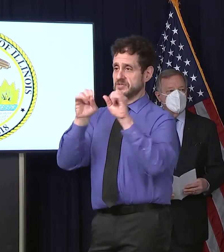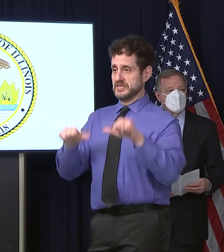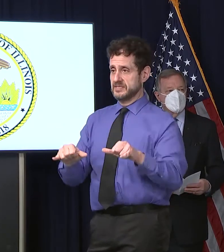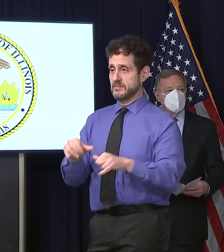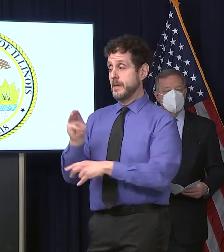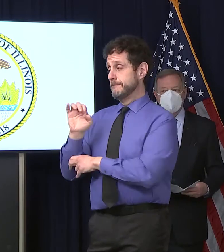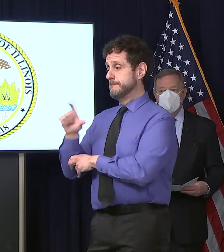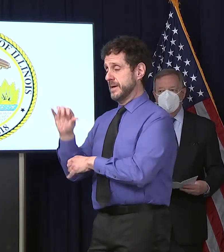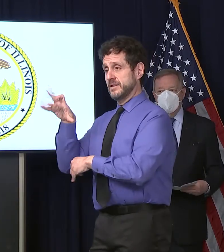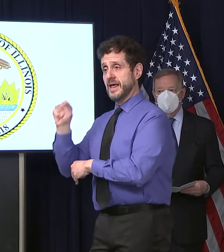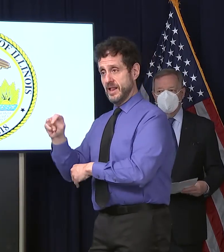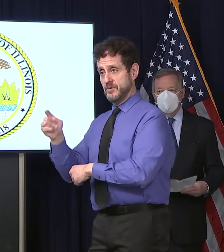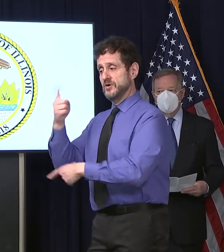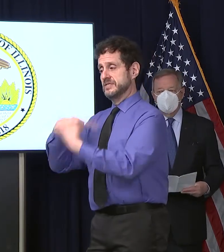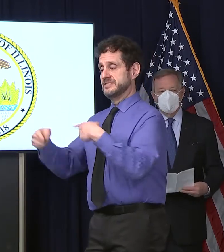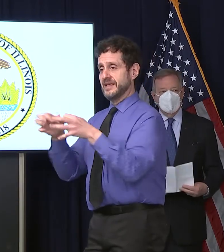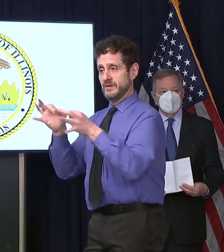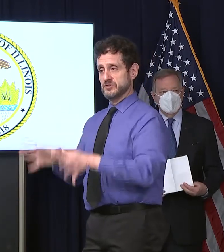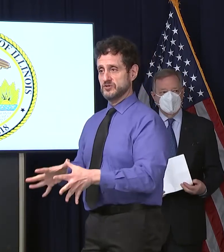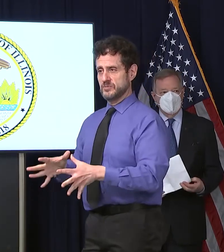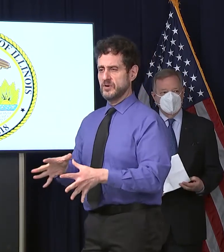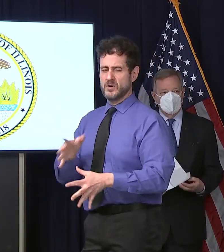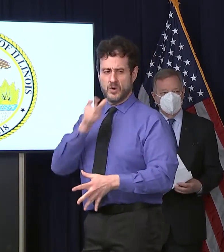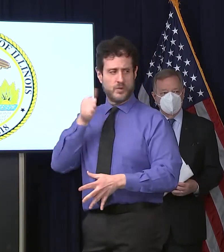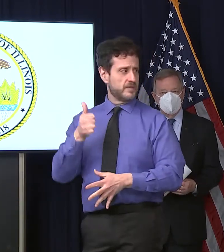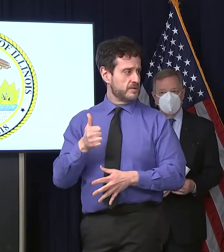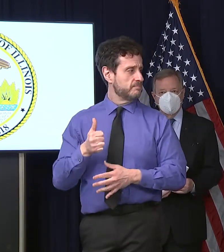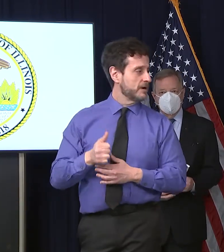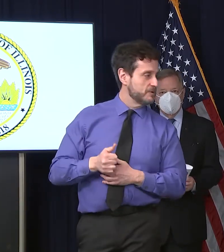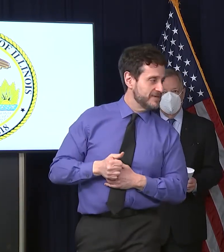Michael Albert, who's our sign language interpreter. Michael, who else is with you?